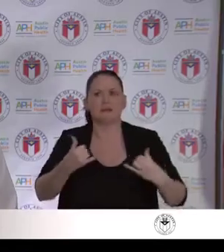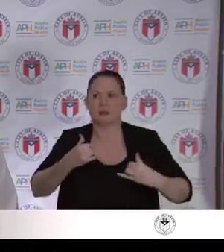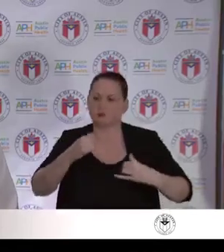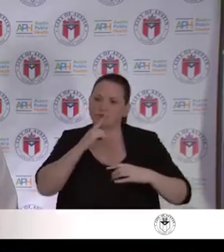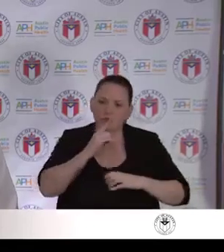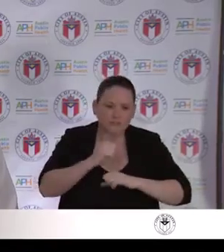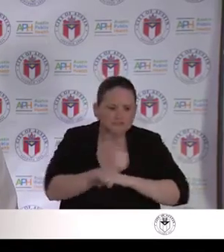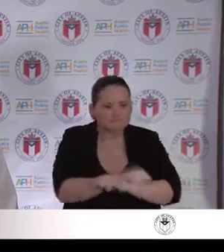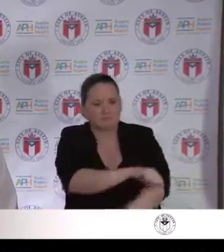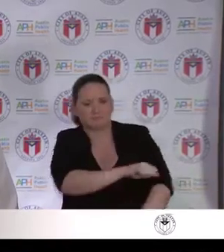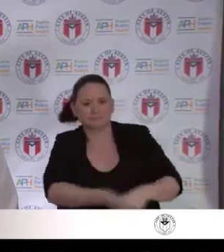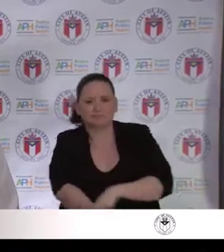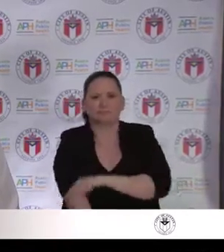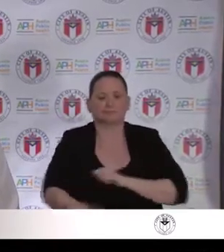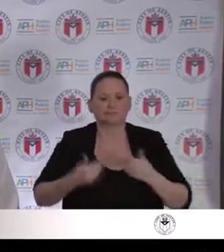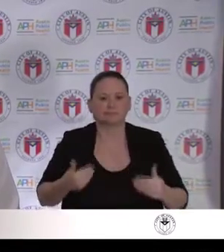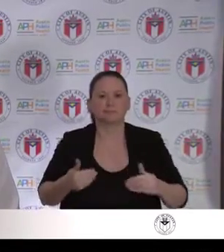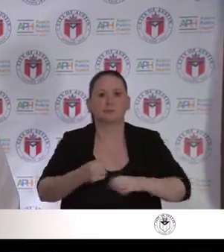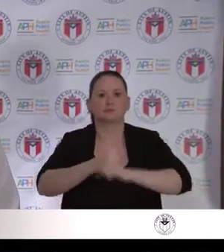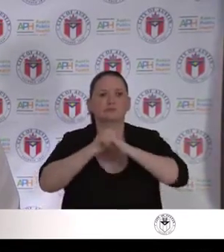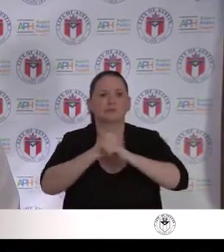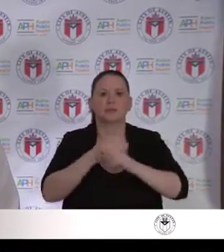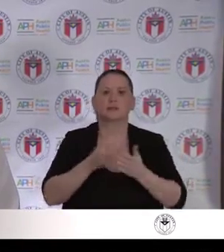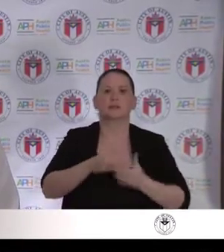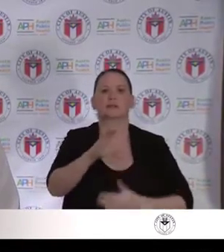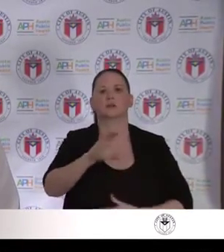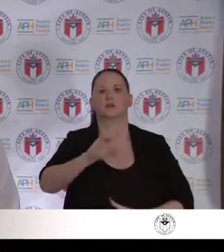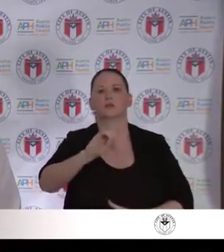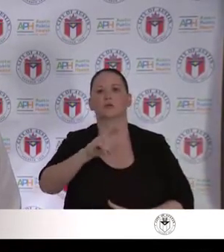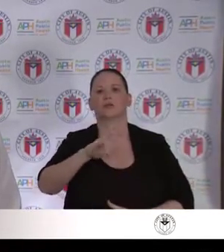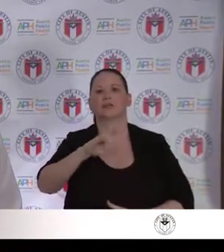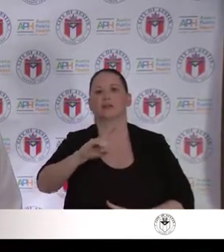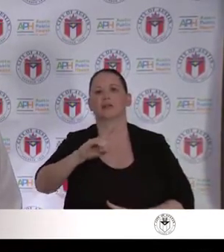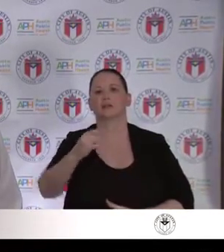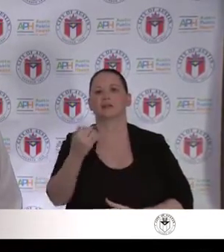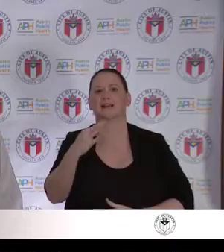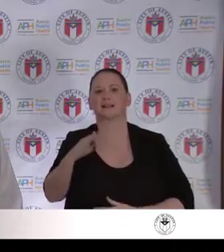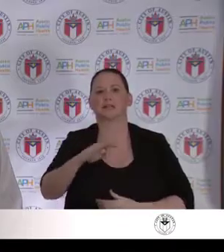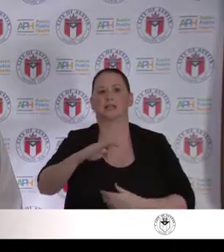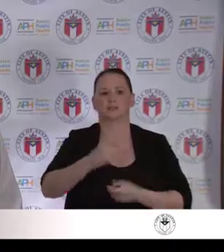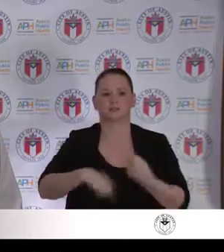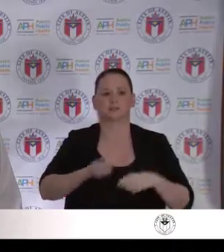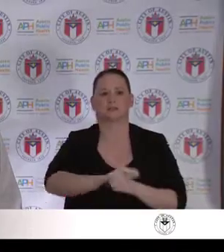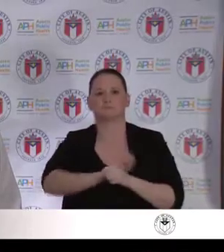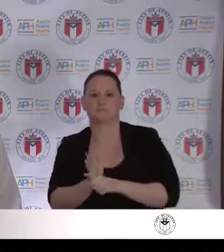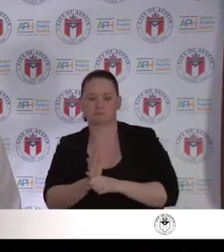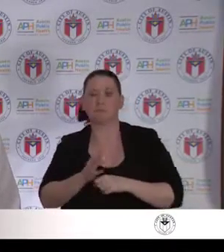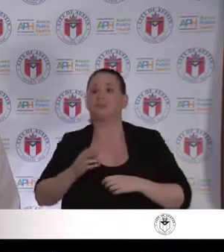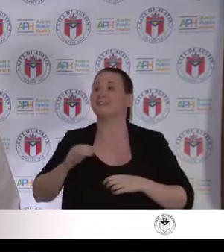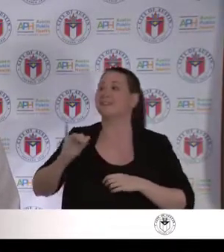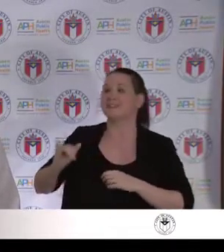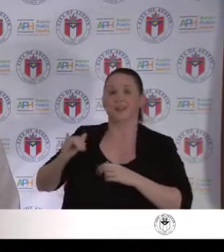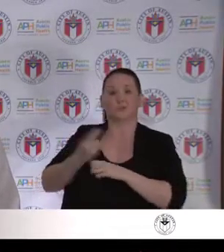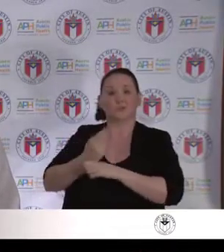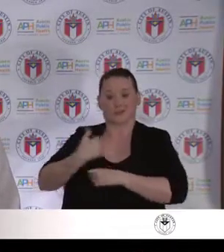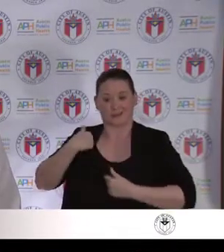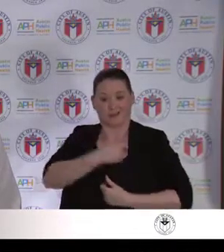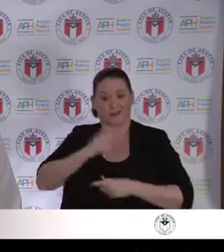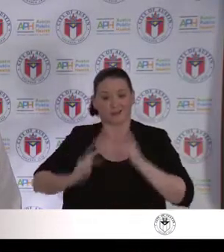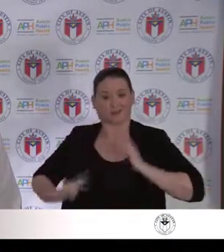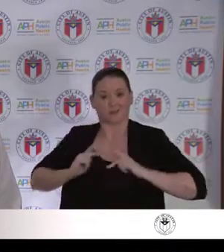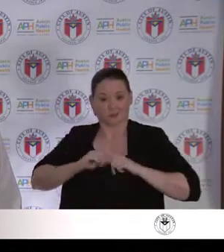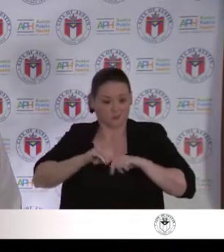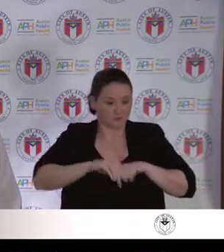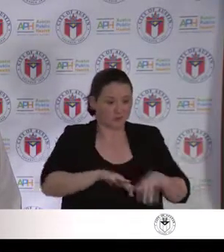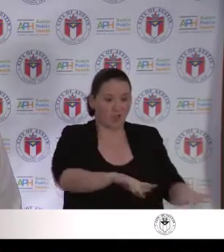COVID-19. COVID-19 uses us as its vehicle to spread through our community. So we are